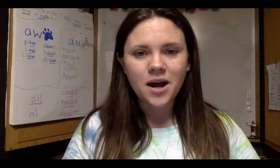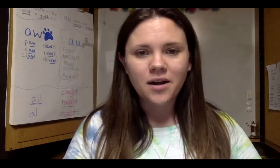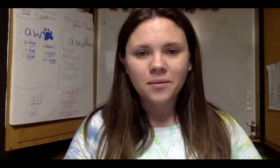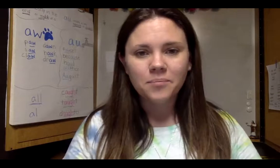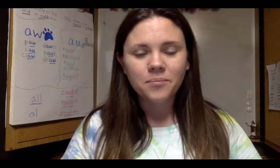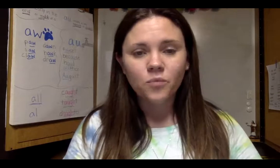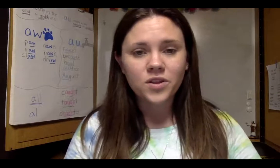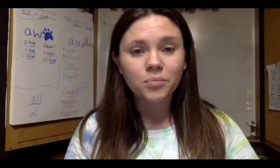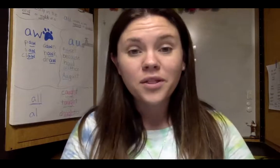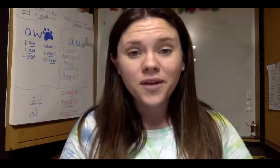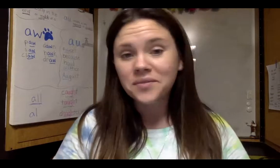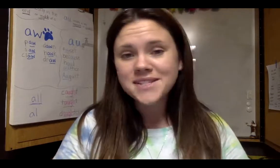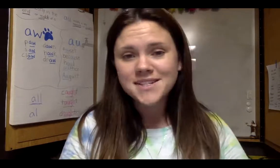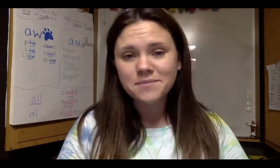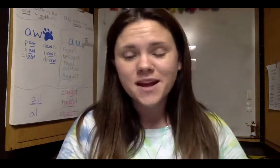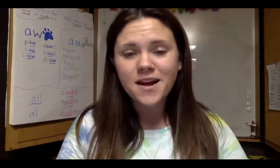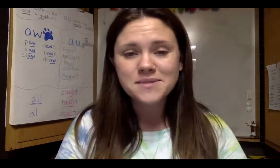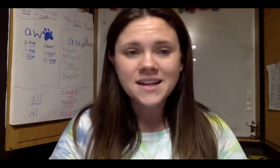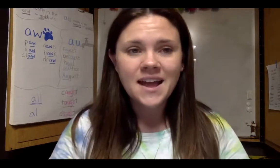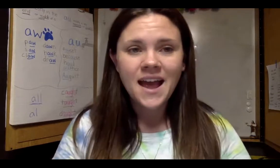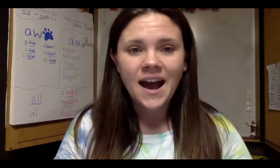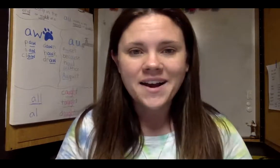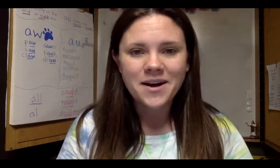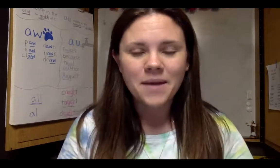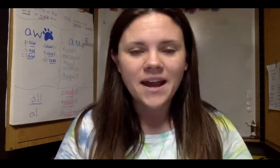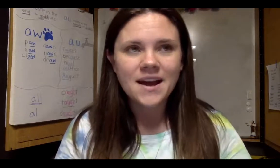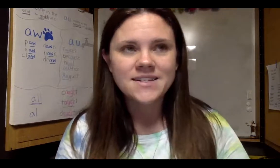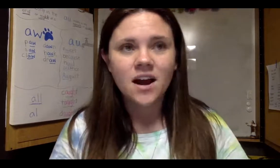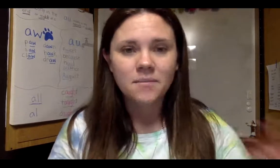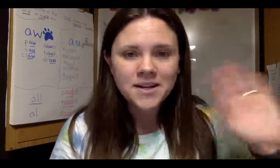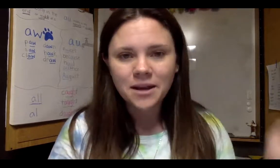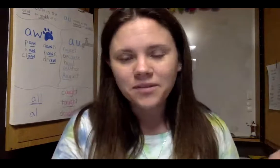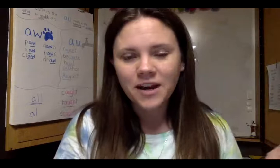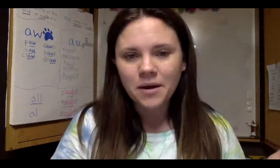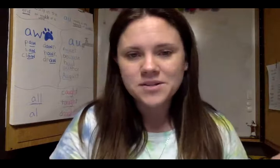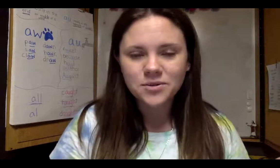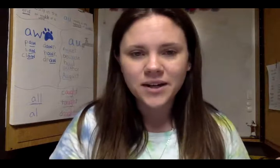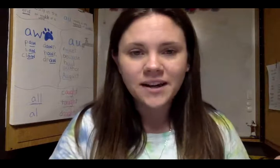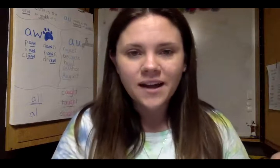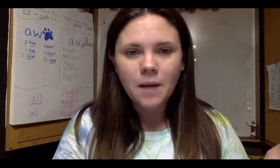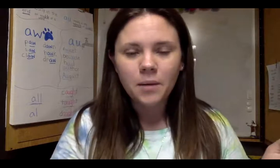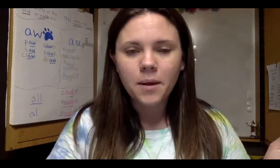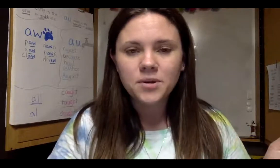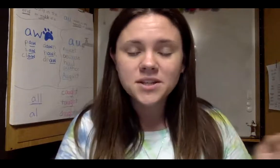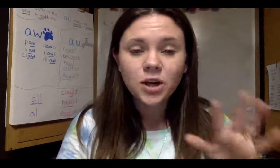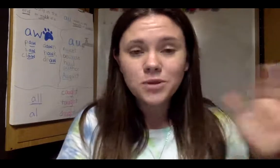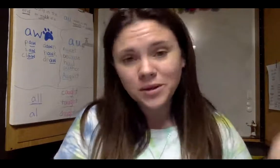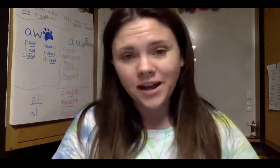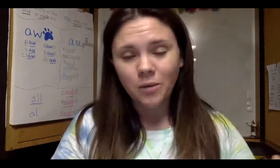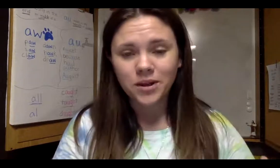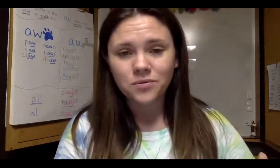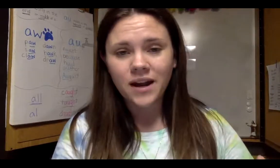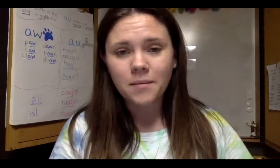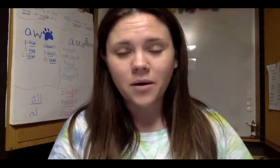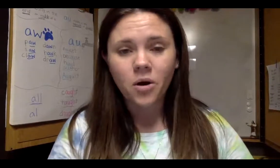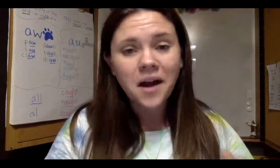plays with her brother at recess sometimes. And on Monday, we read about a story about members in the community